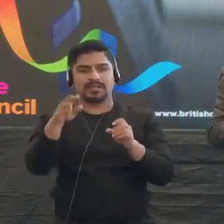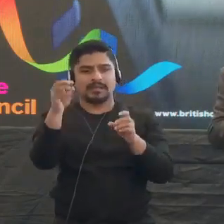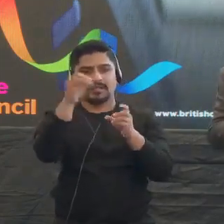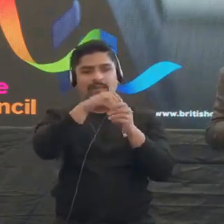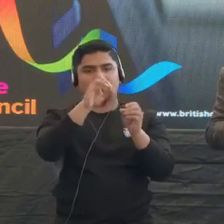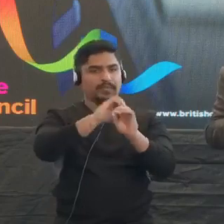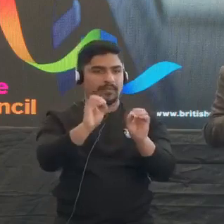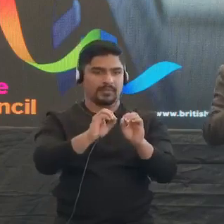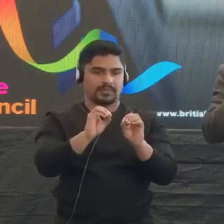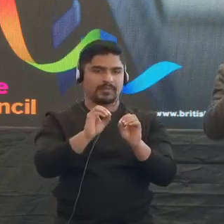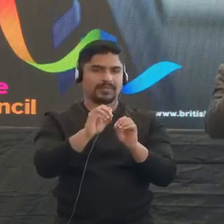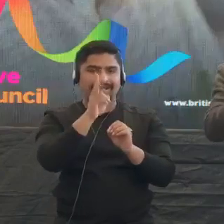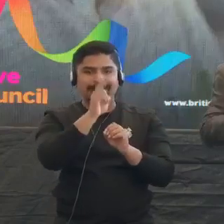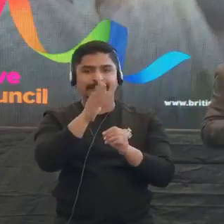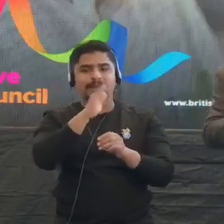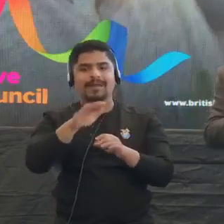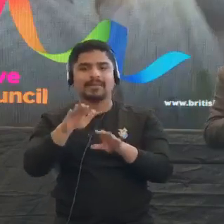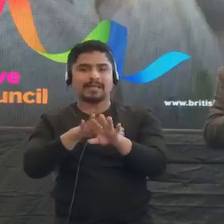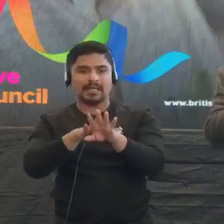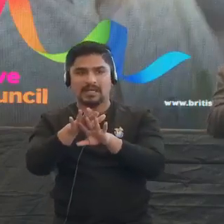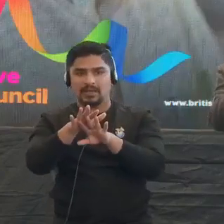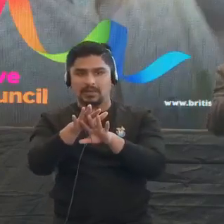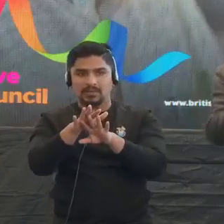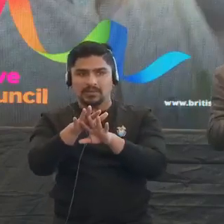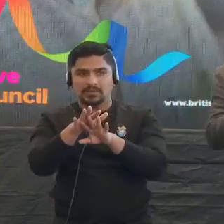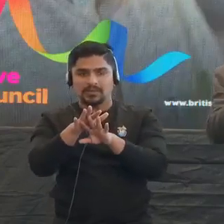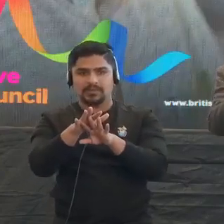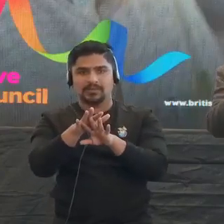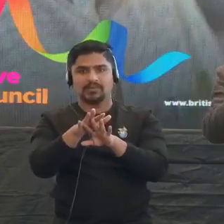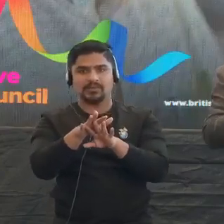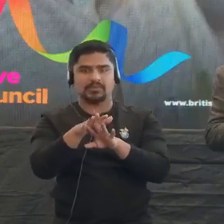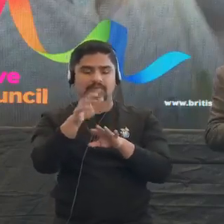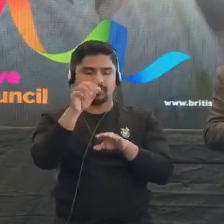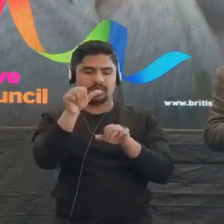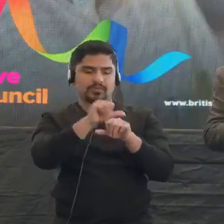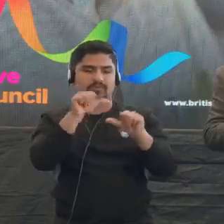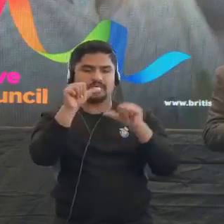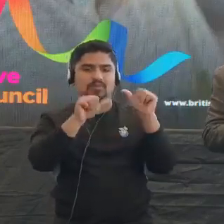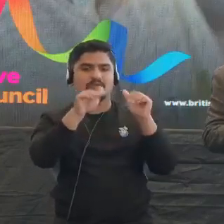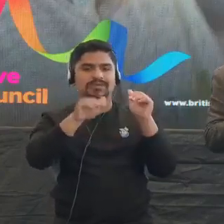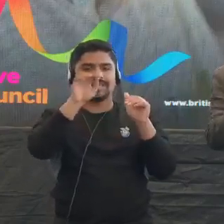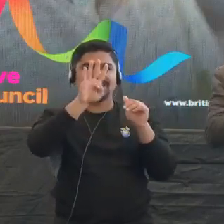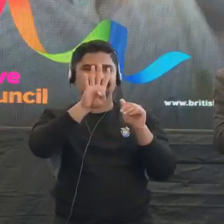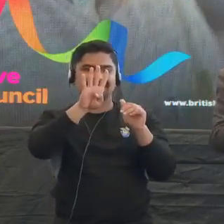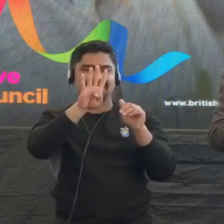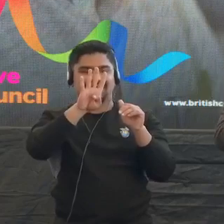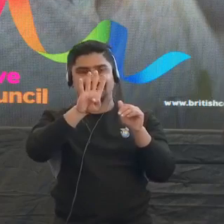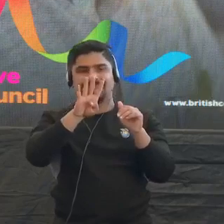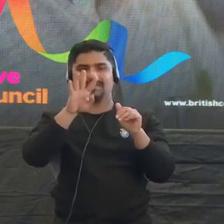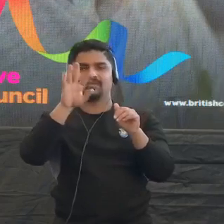children whose height is 4 feet 10 inches or 147 centimeters or less.